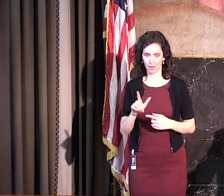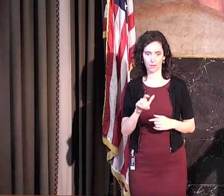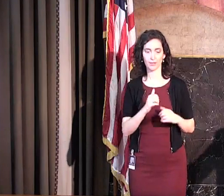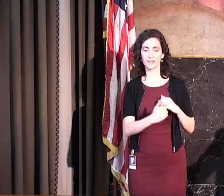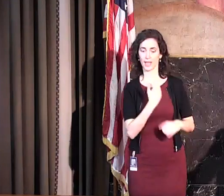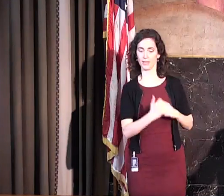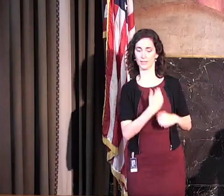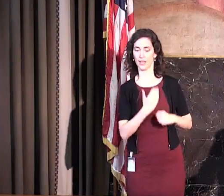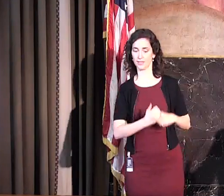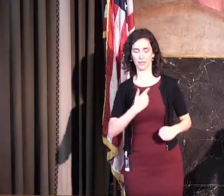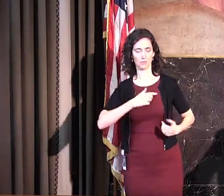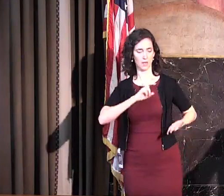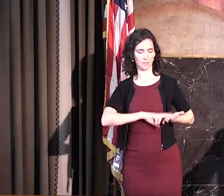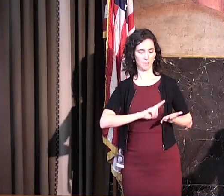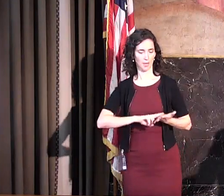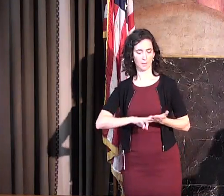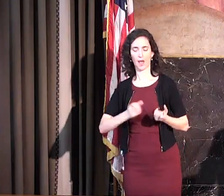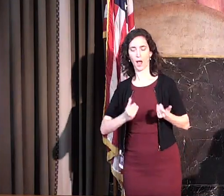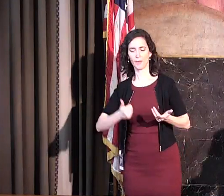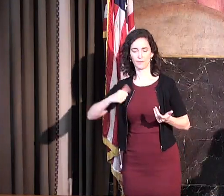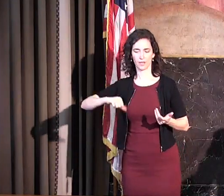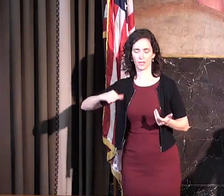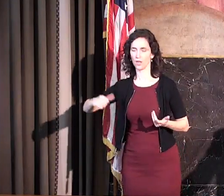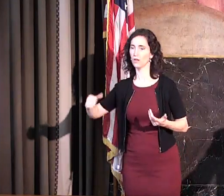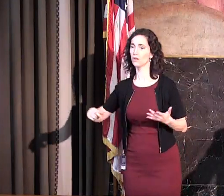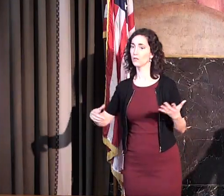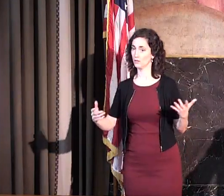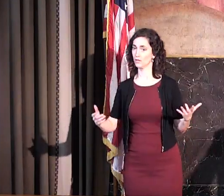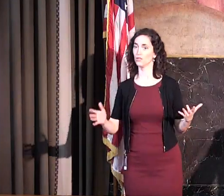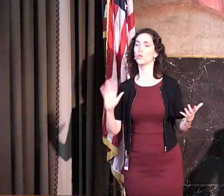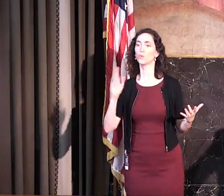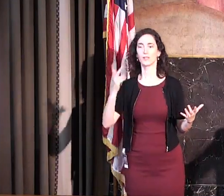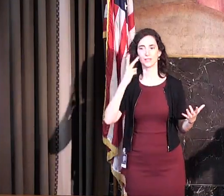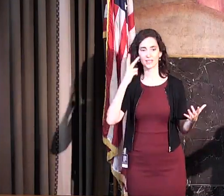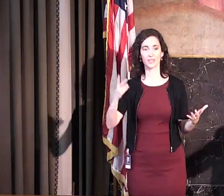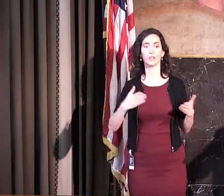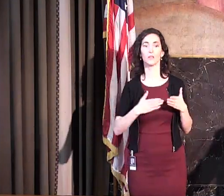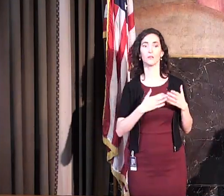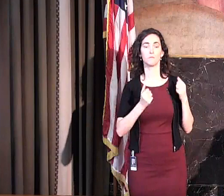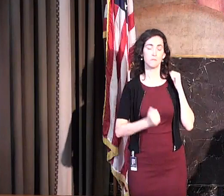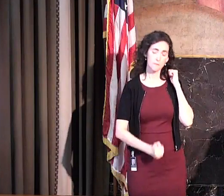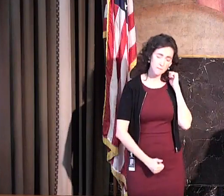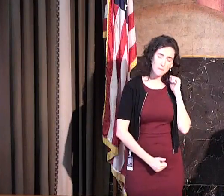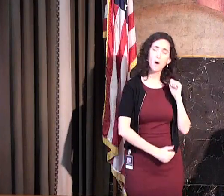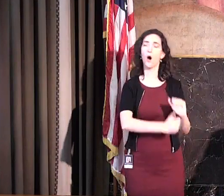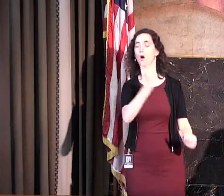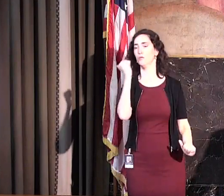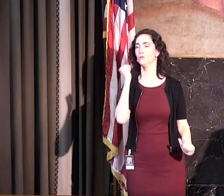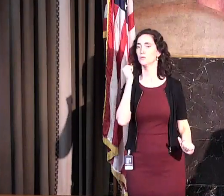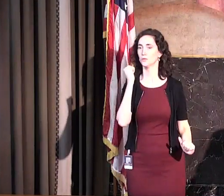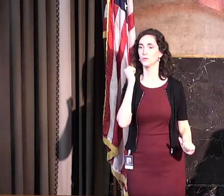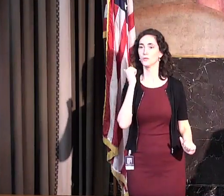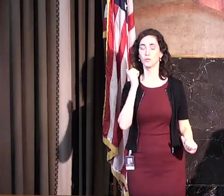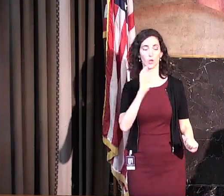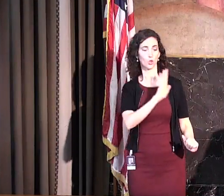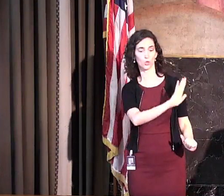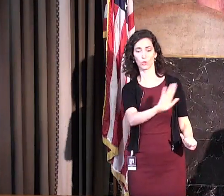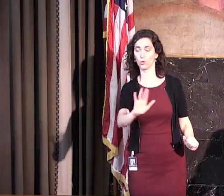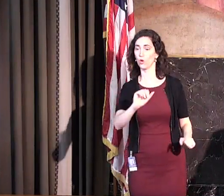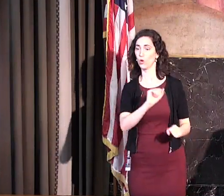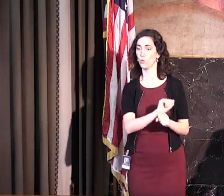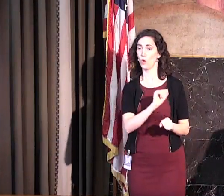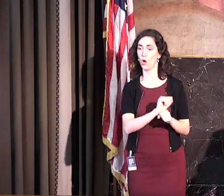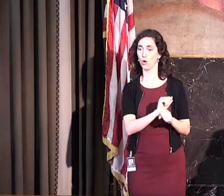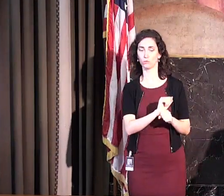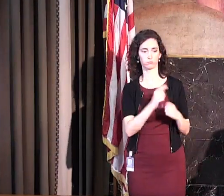to me, signed and vetoed and so forth, you'll see that the overwhelming majority of the work